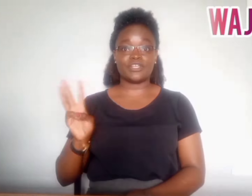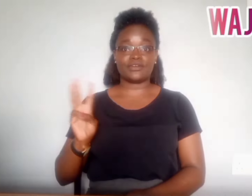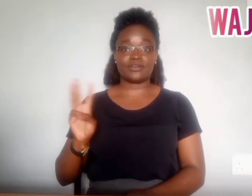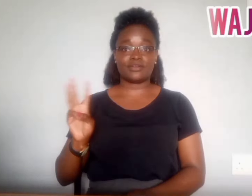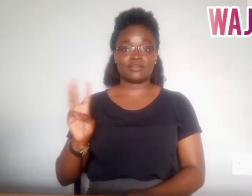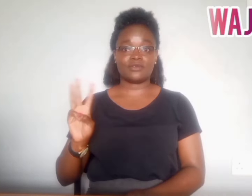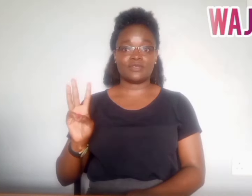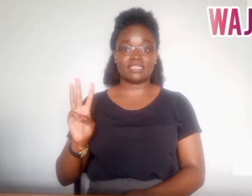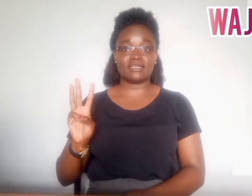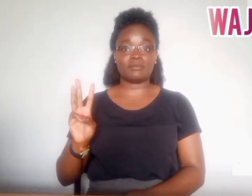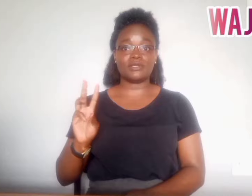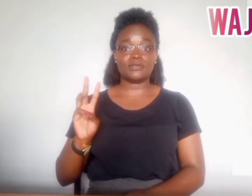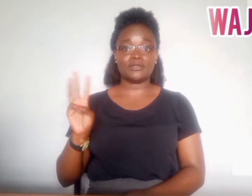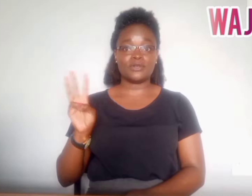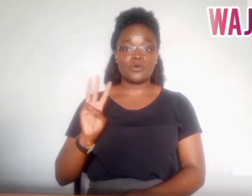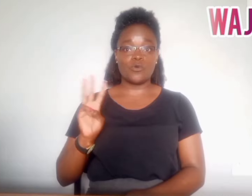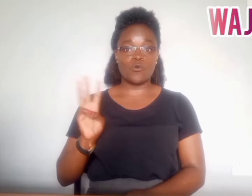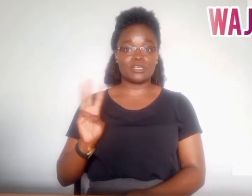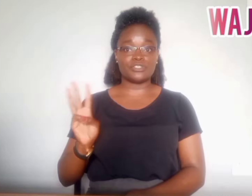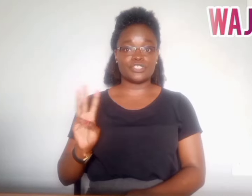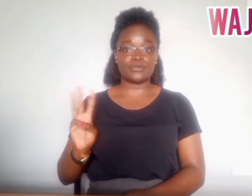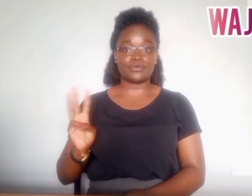Wajir. With a W. Wajir.